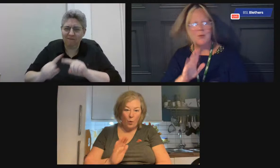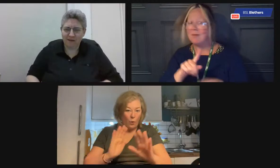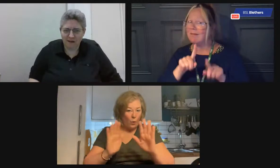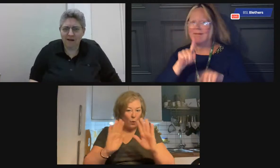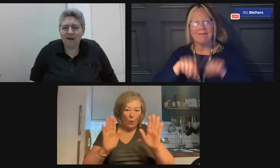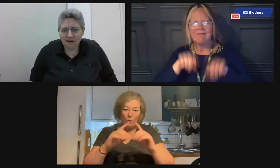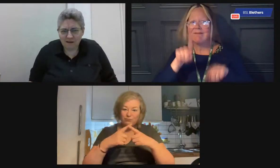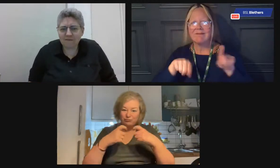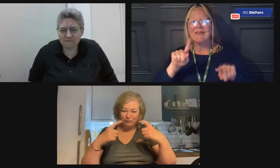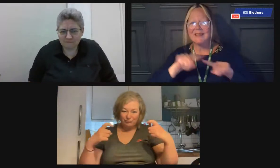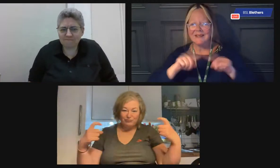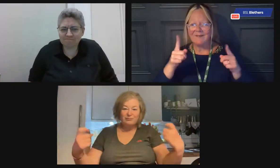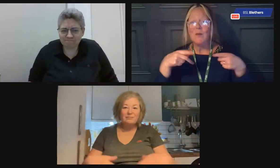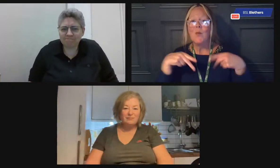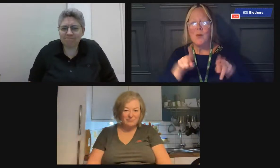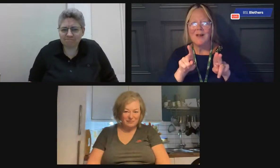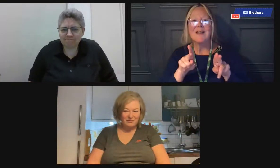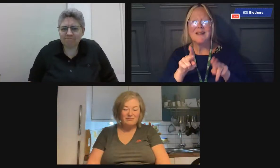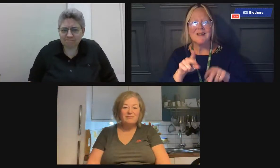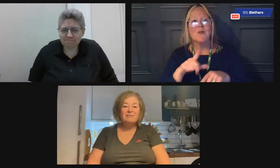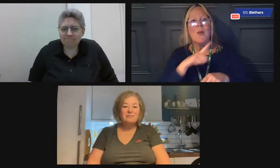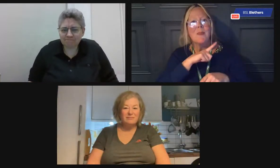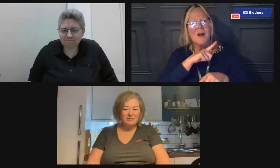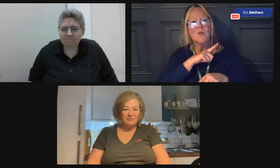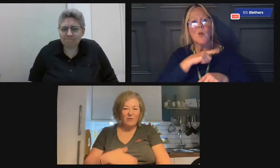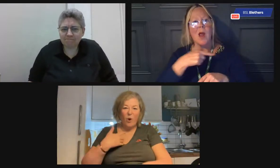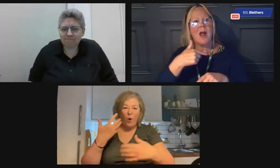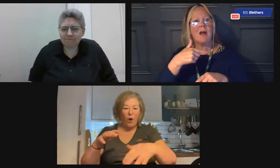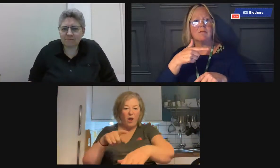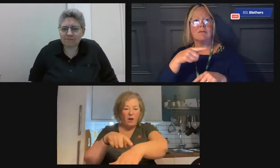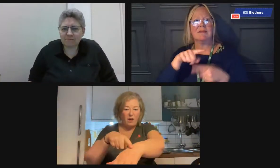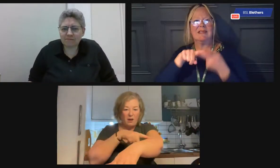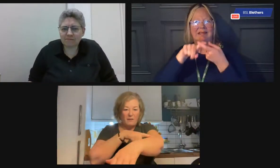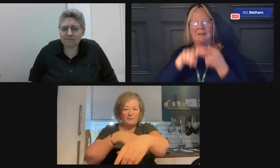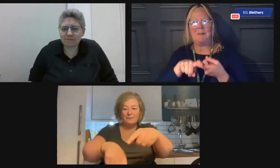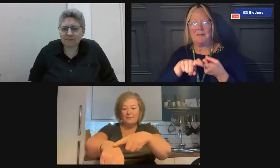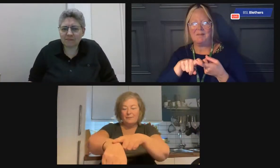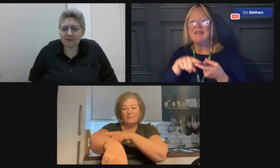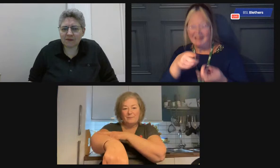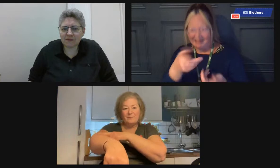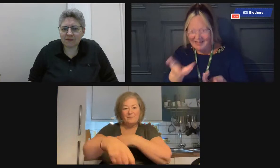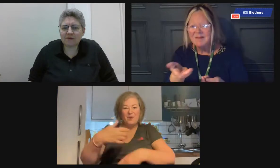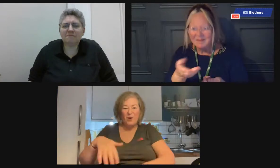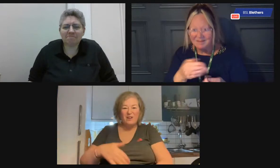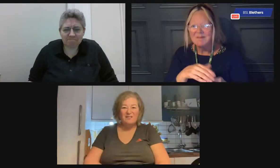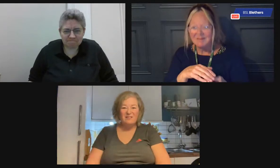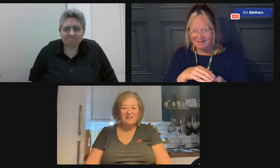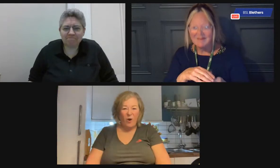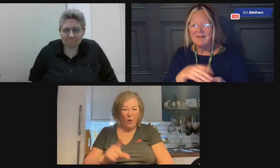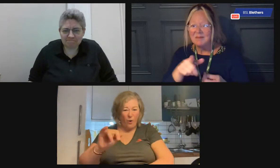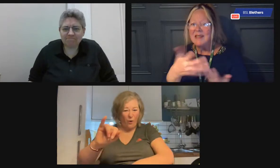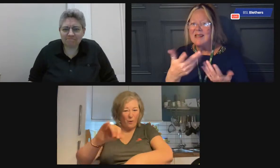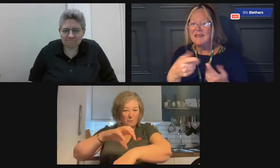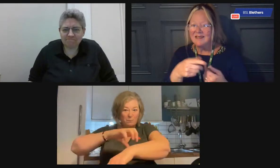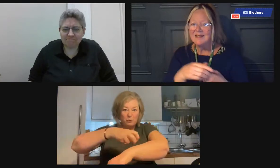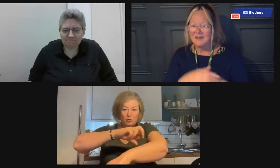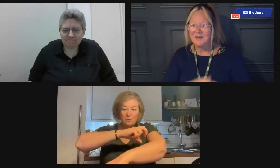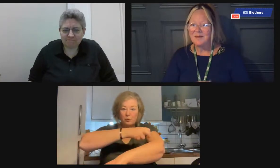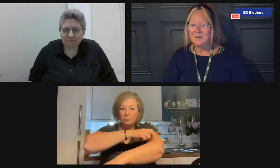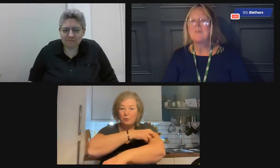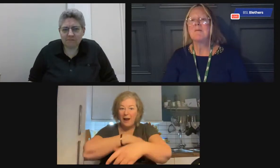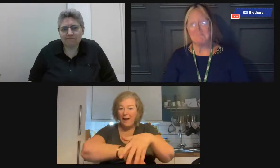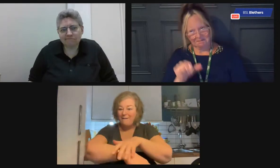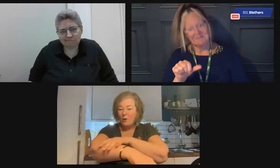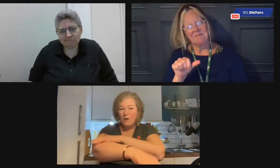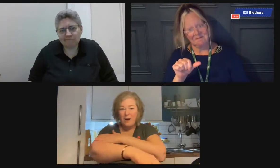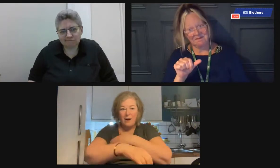of chemotherapy. It's Oh, not well, just that's good. one thing. Yeah, it can be administered in different ways. So yeah, Yeah, exactly. like up your